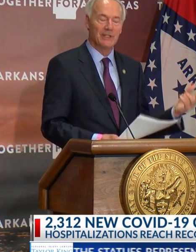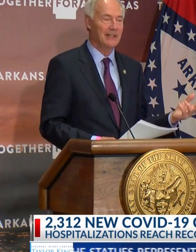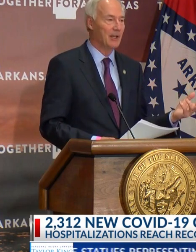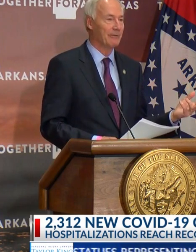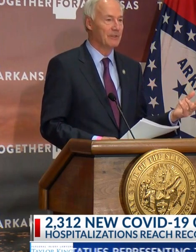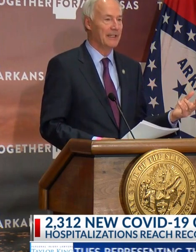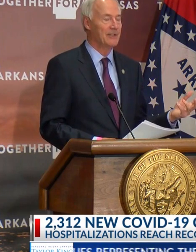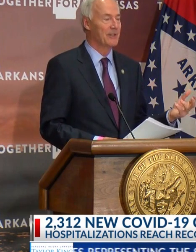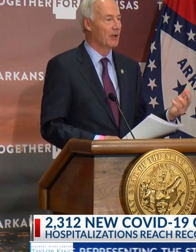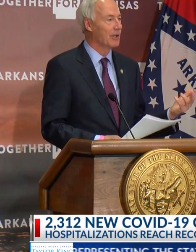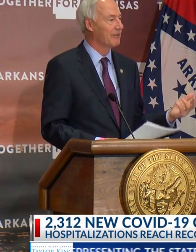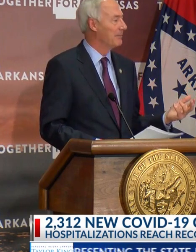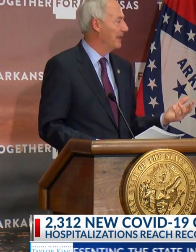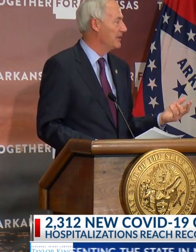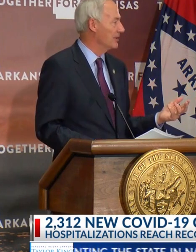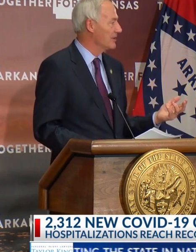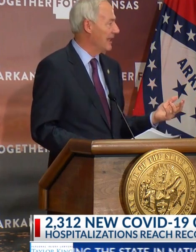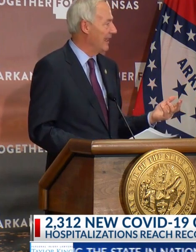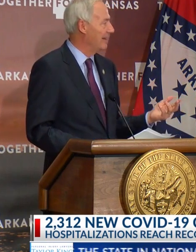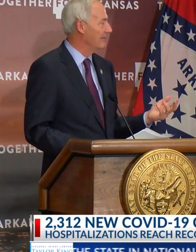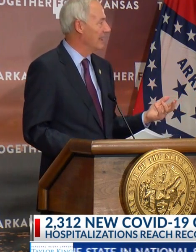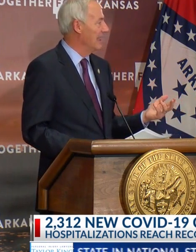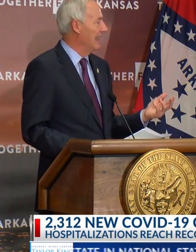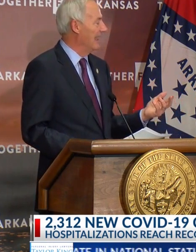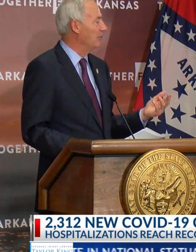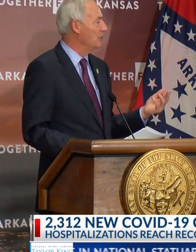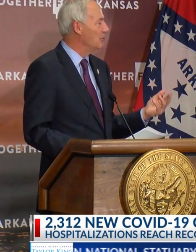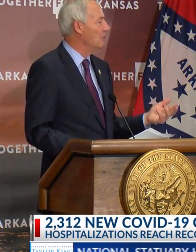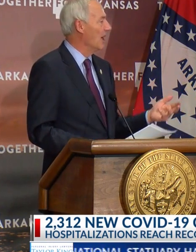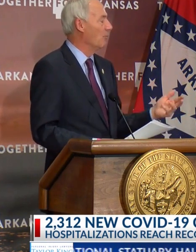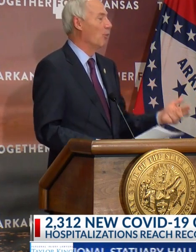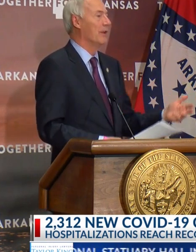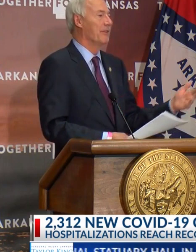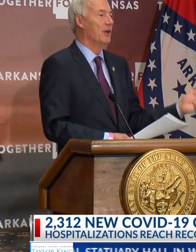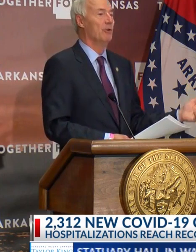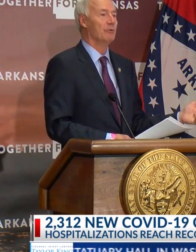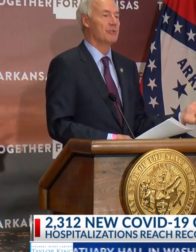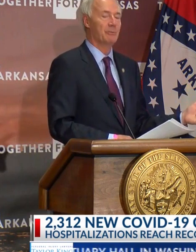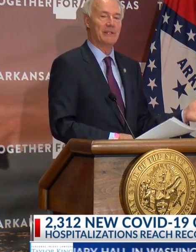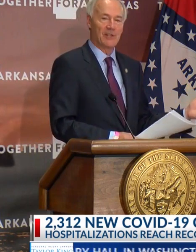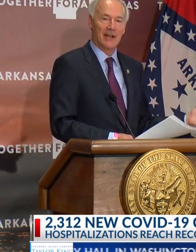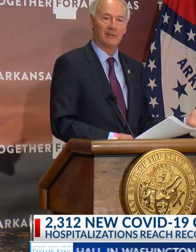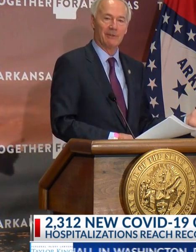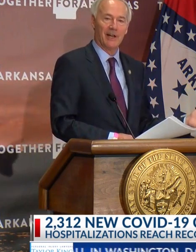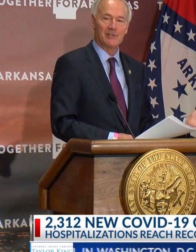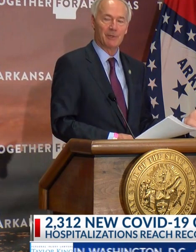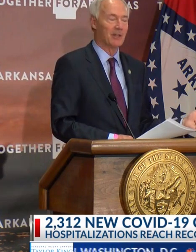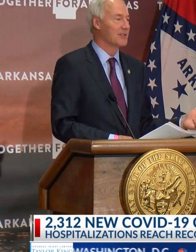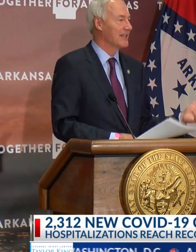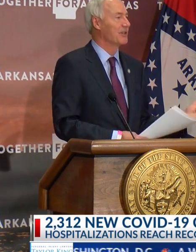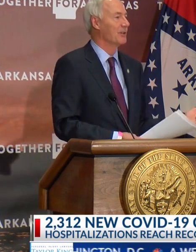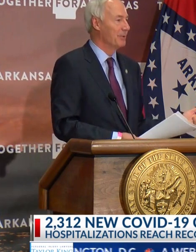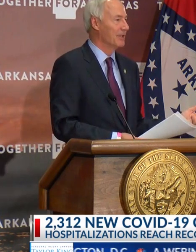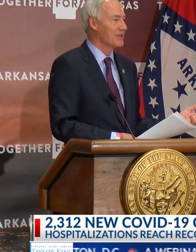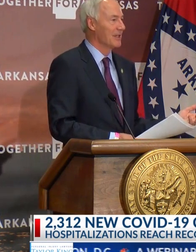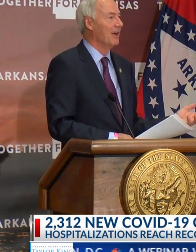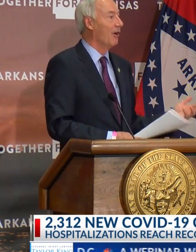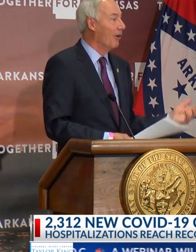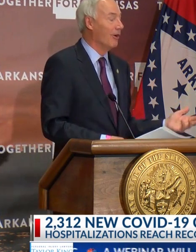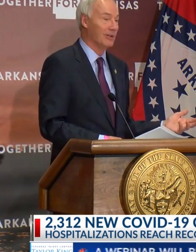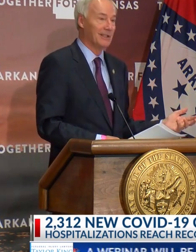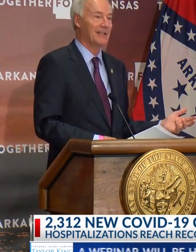the routine health needs that all of our patients have. And you do not want those to be sacrificed because that's going to put